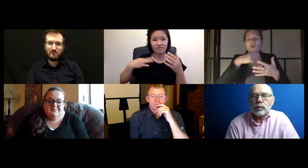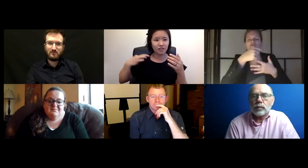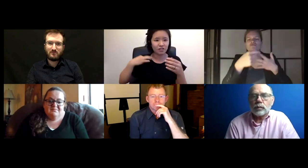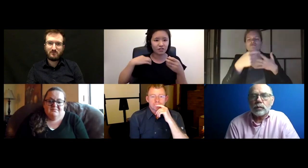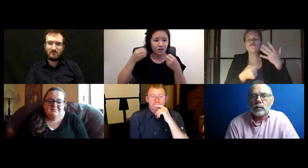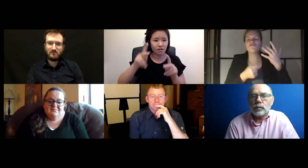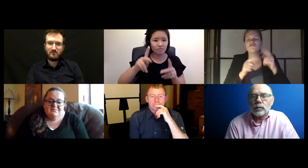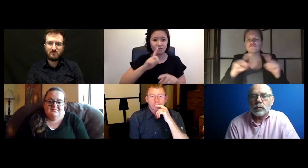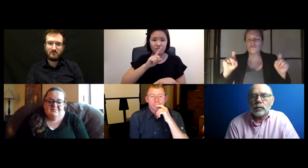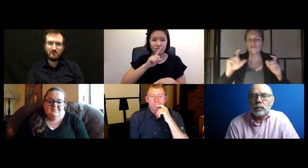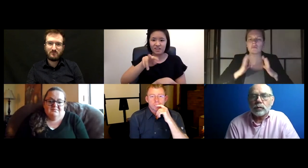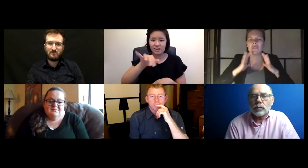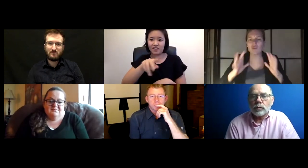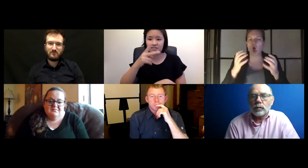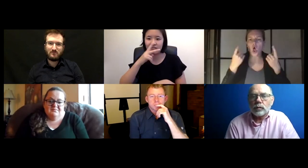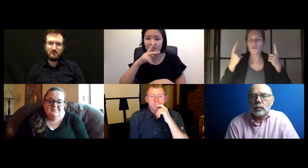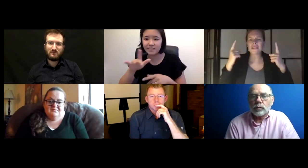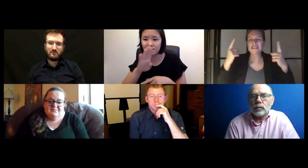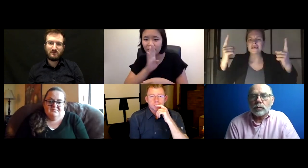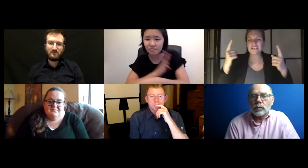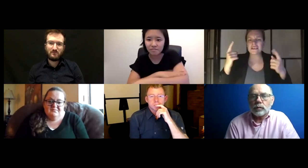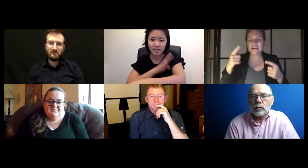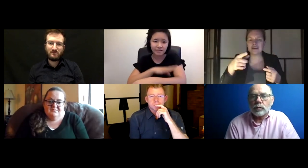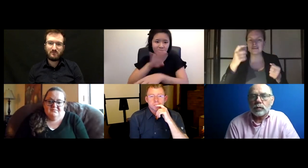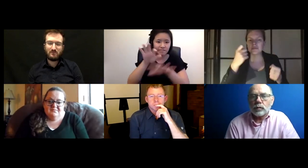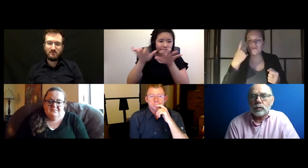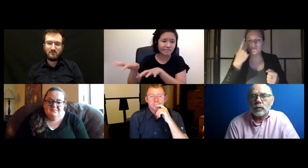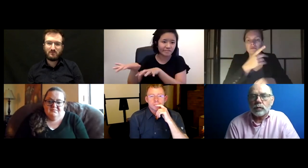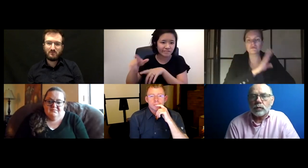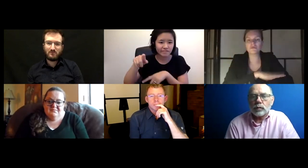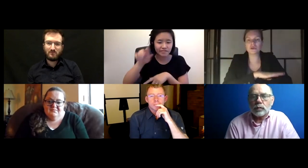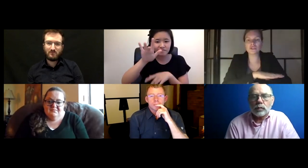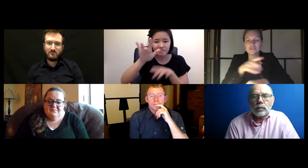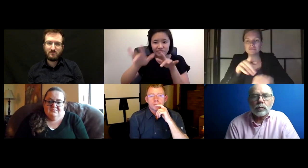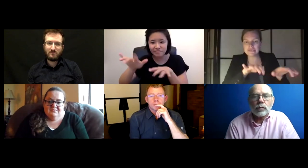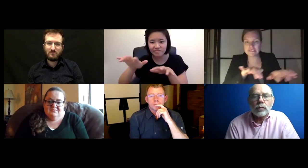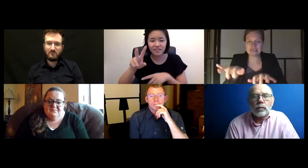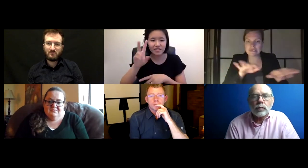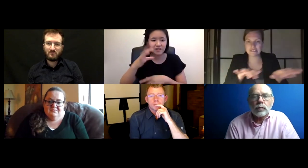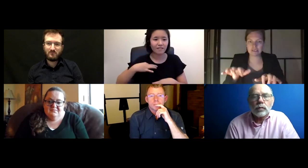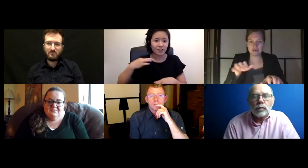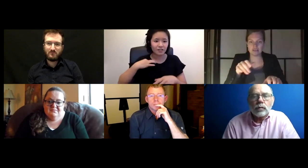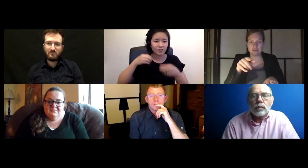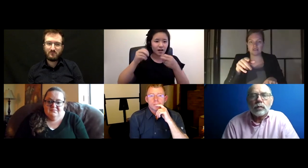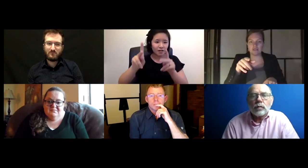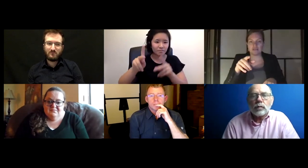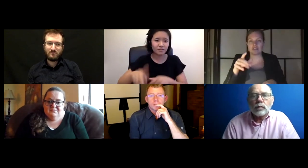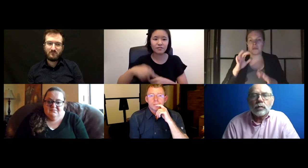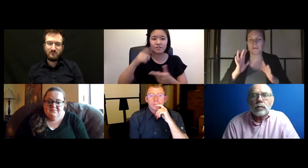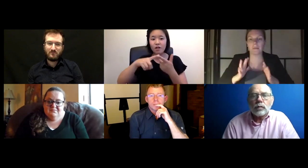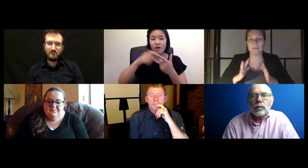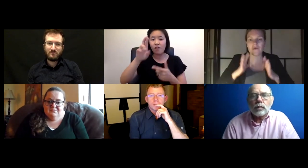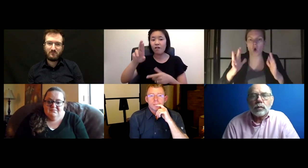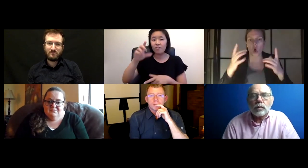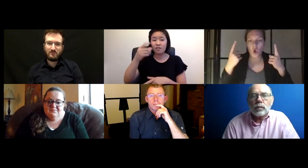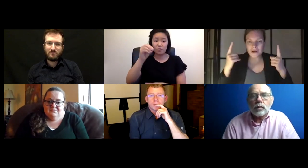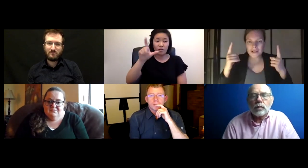for campaigns. There's a number of volunteer opportunities. As Bruce typed in the chat as well, there's different